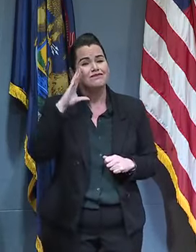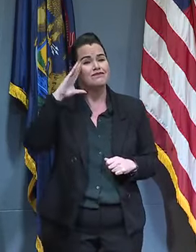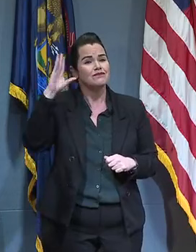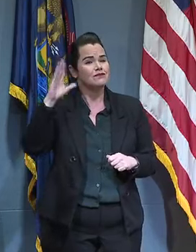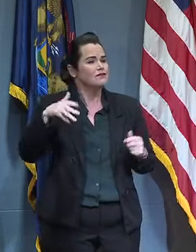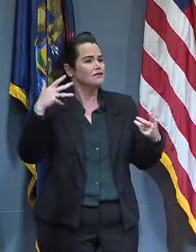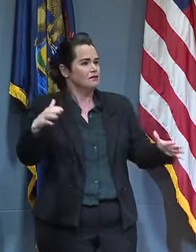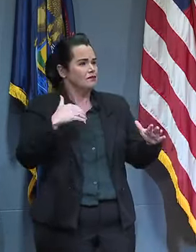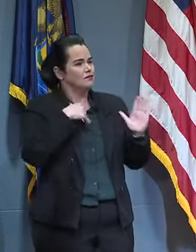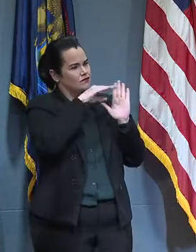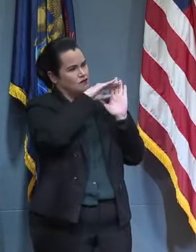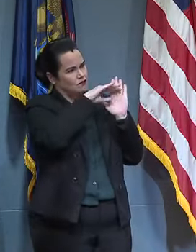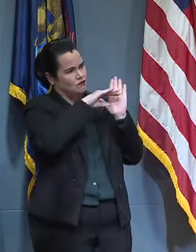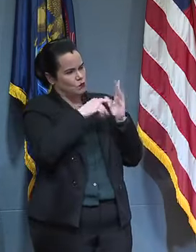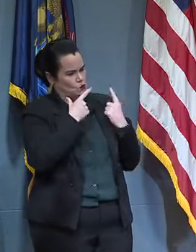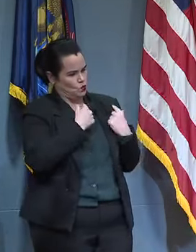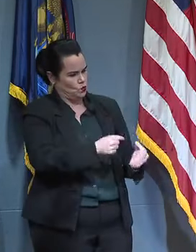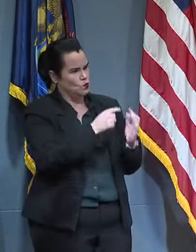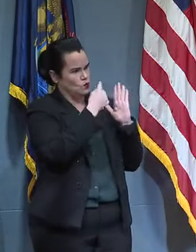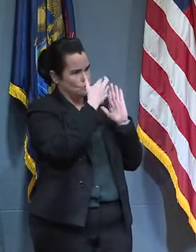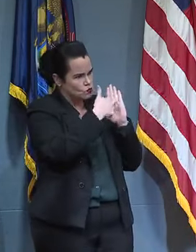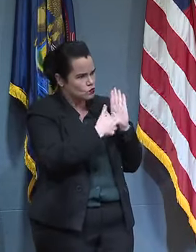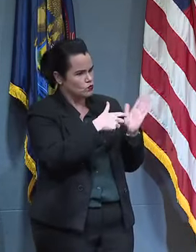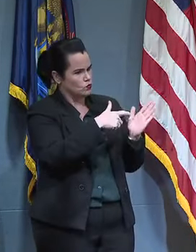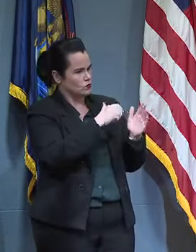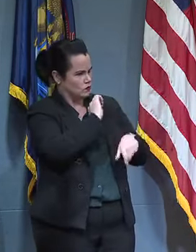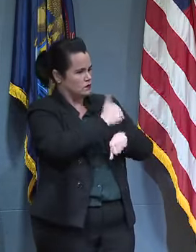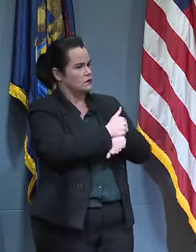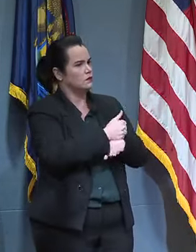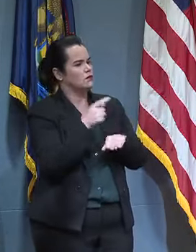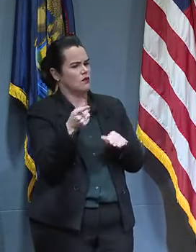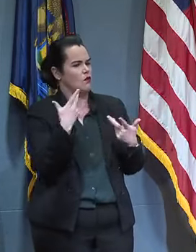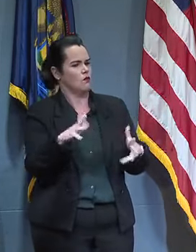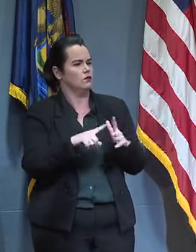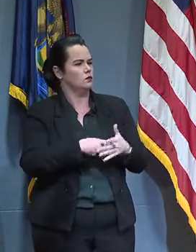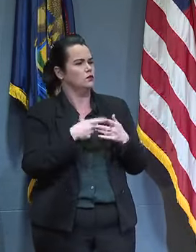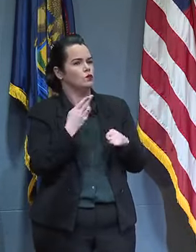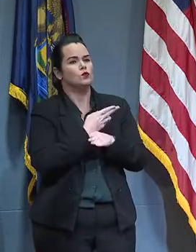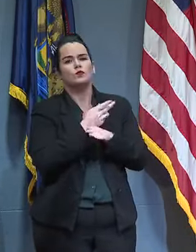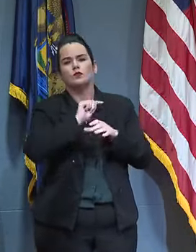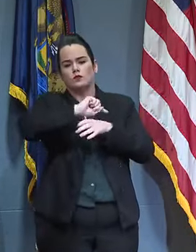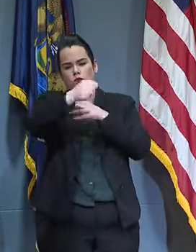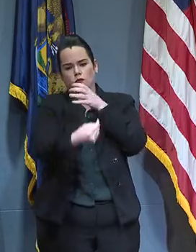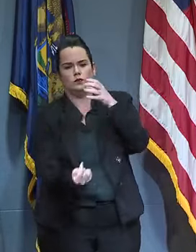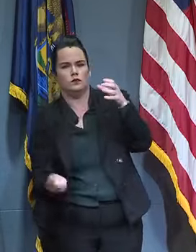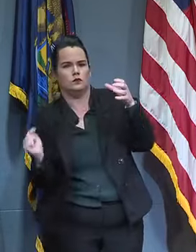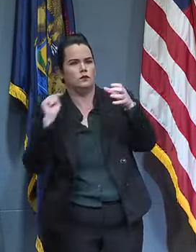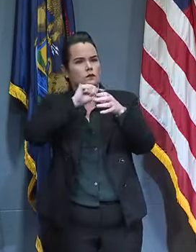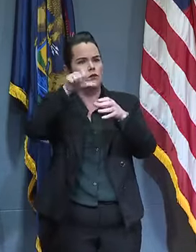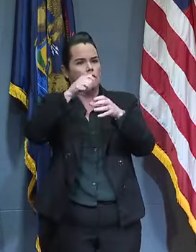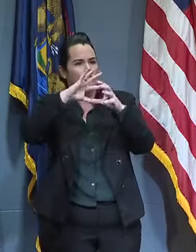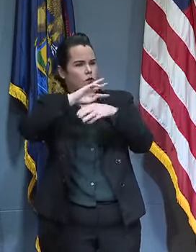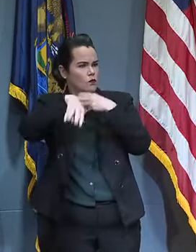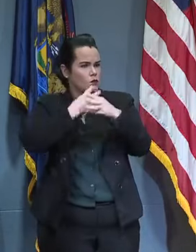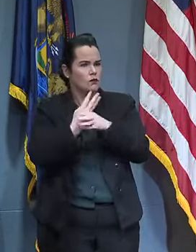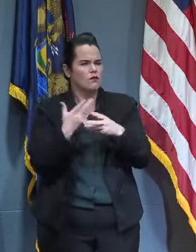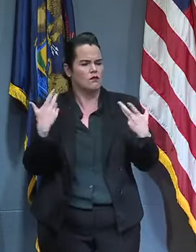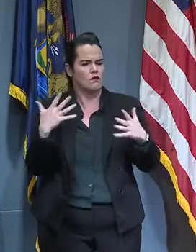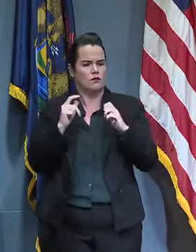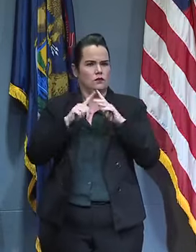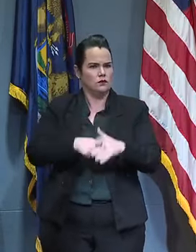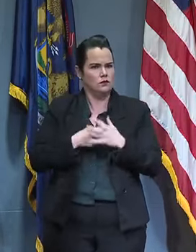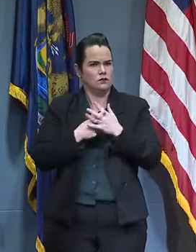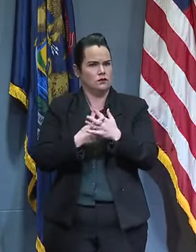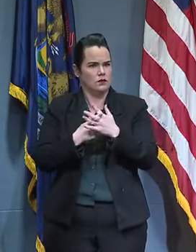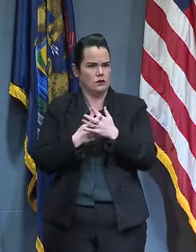protocols that are coming together that they are deploying in other parts of the world that have started to re-engage post the